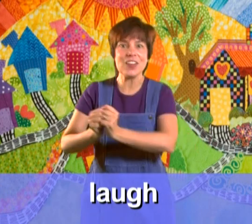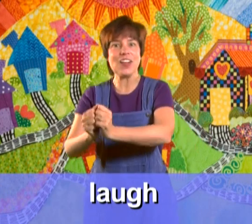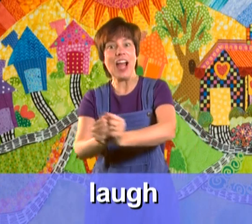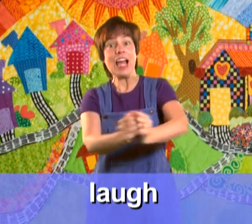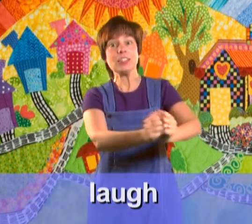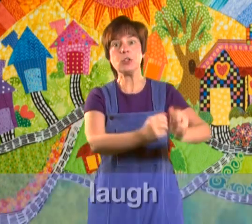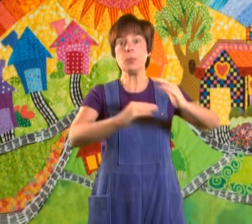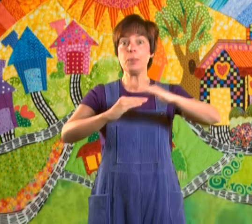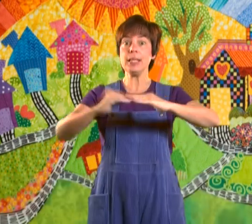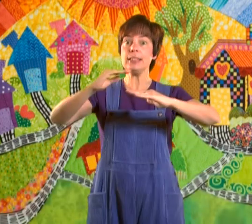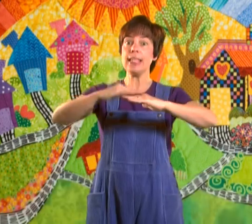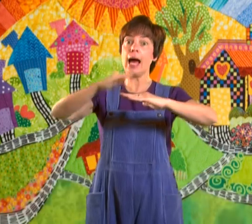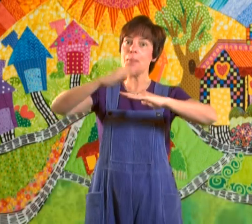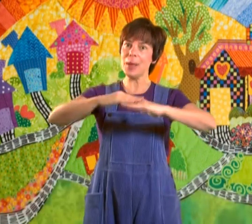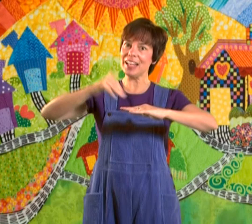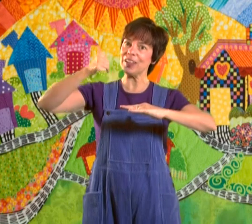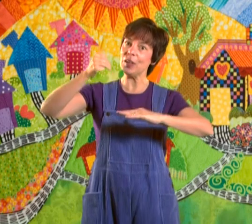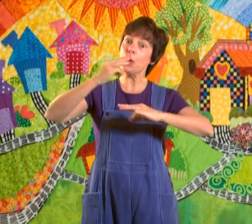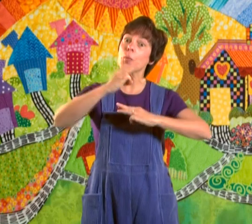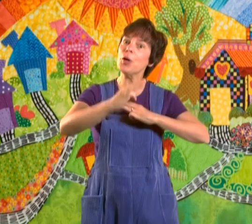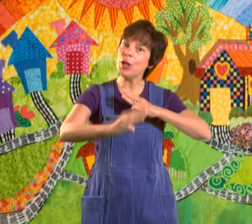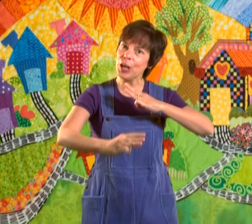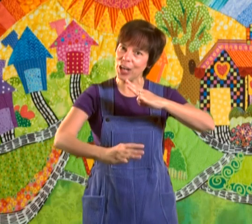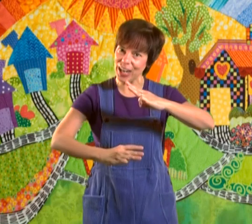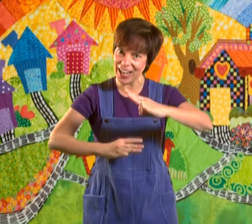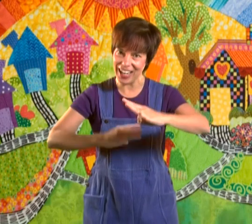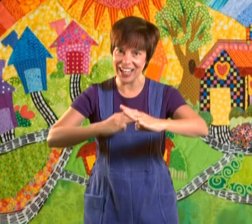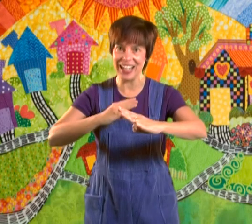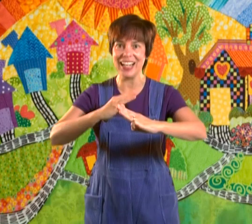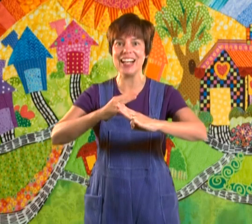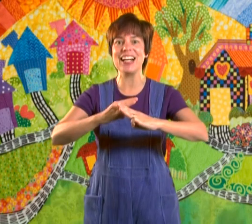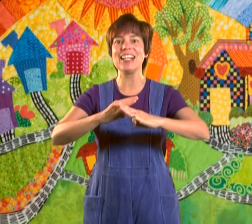together to build a better world.